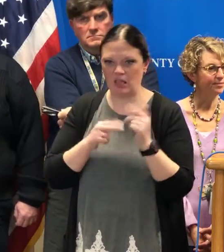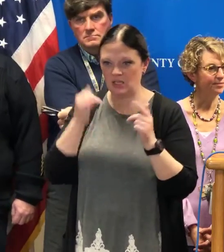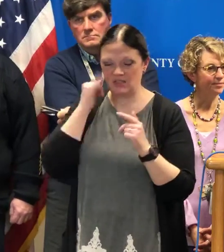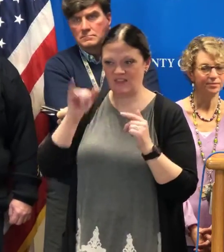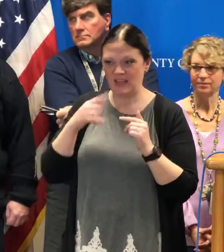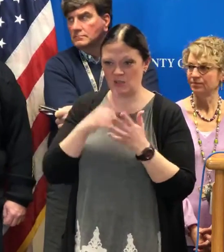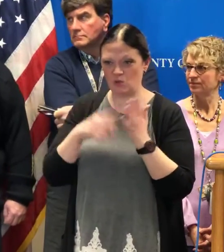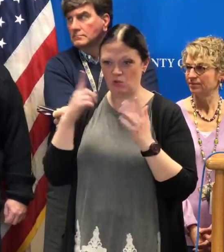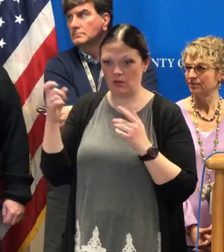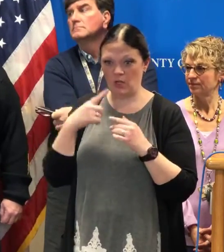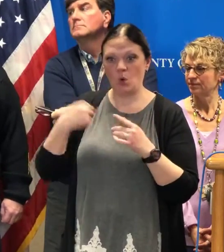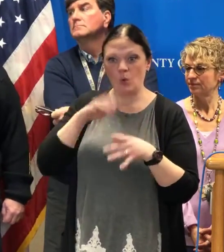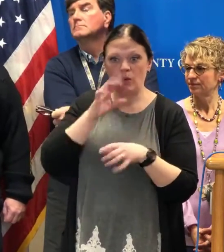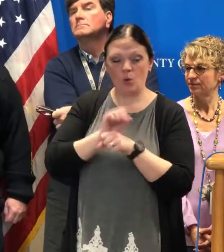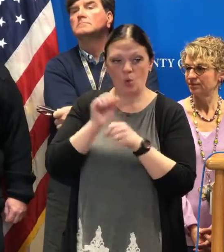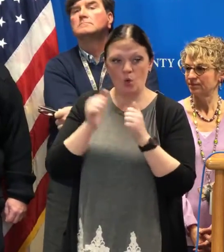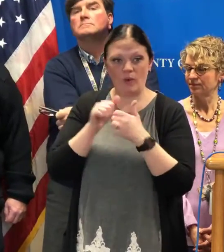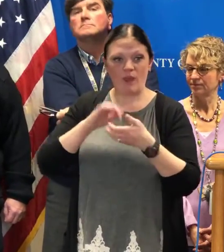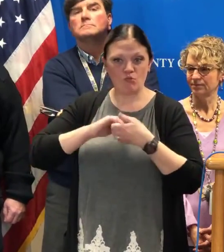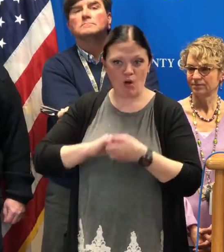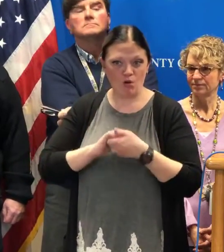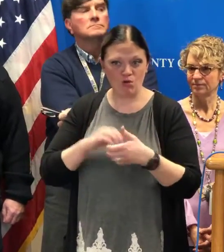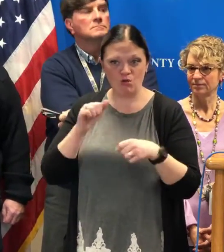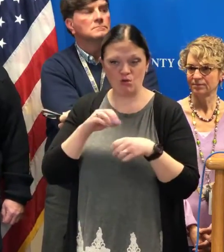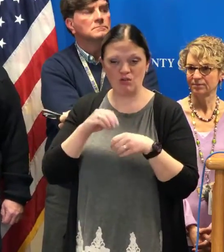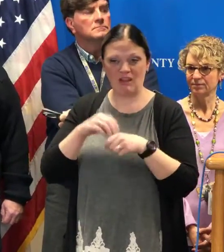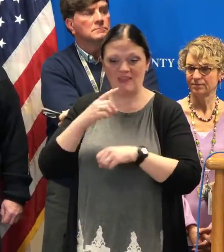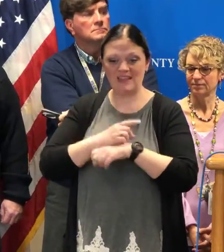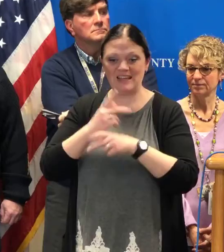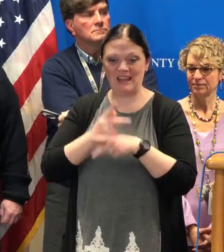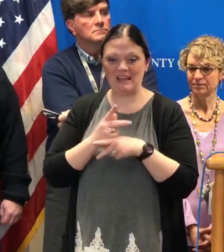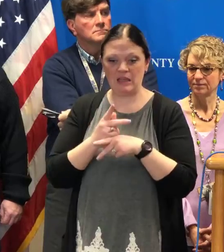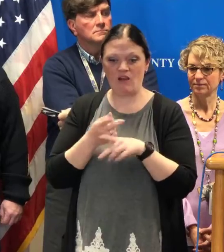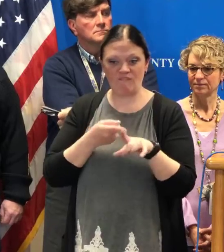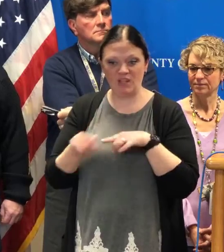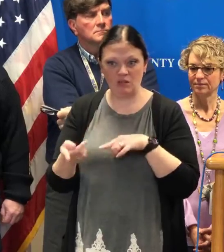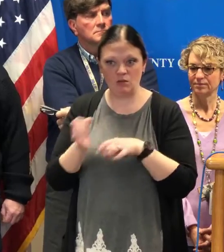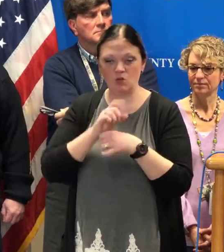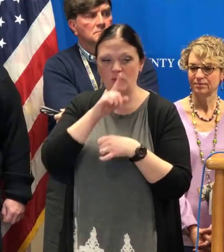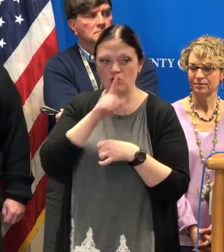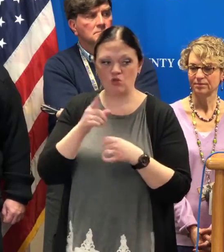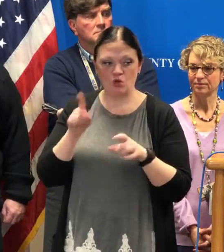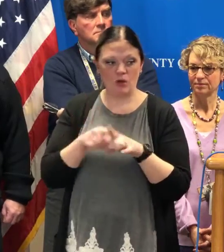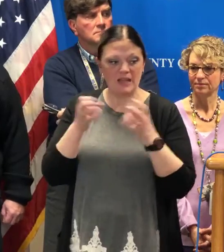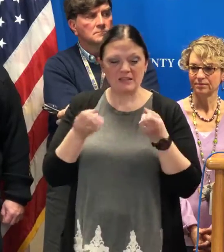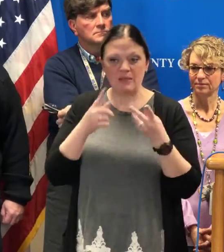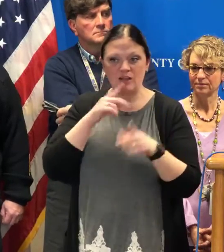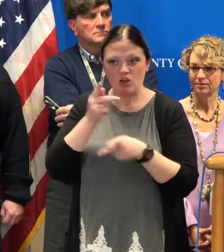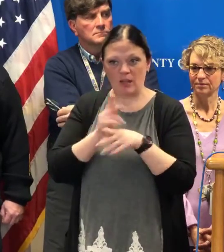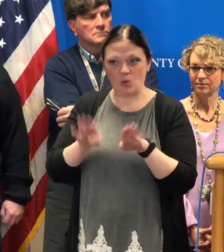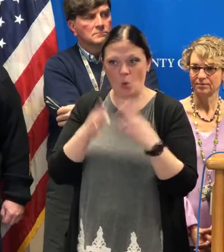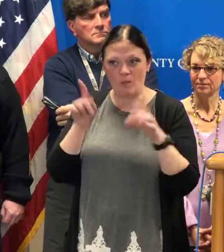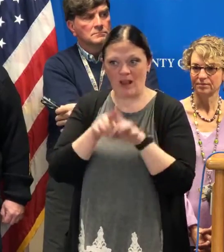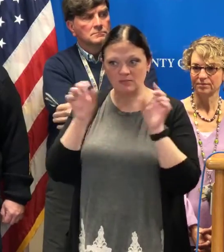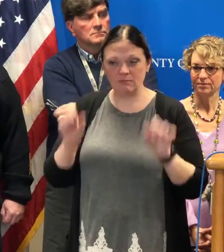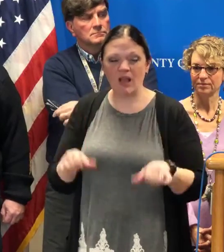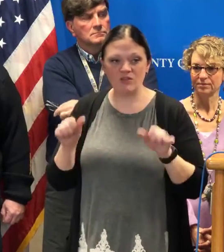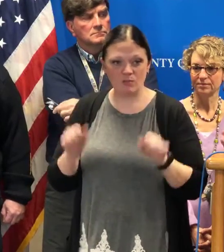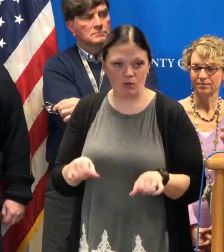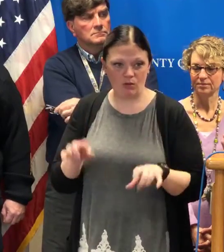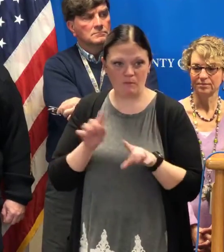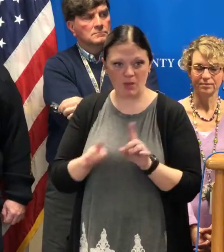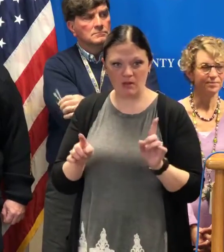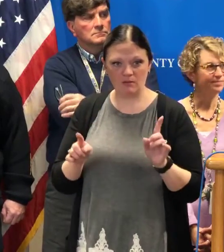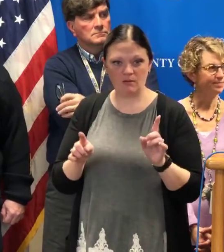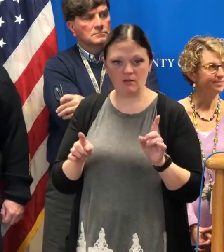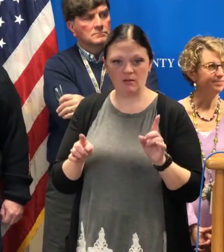Chris. We would work with our partners in the daycare field to ensure that as many of those are kept open as possible. But